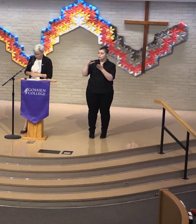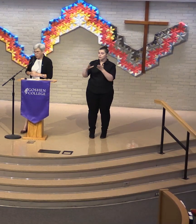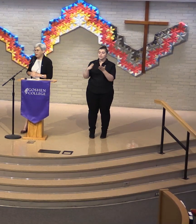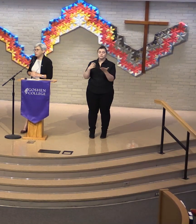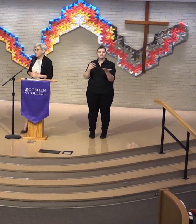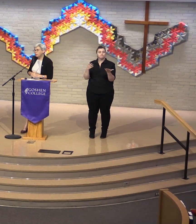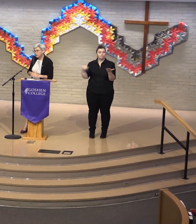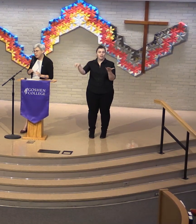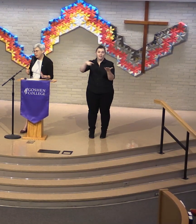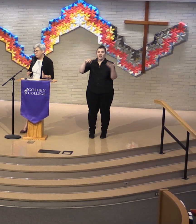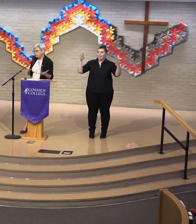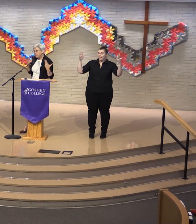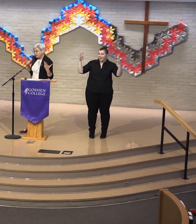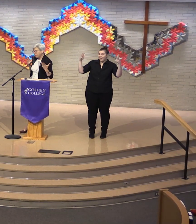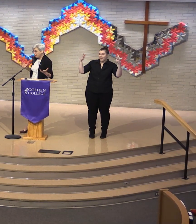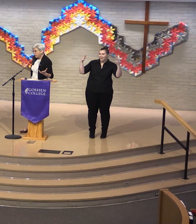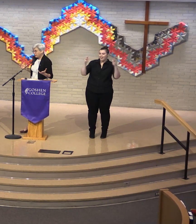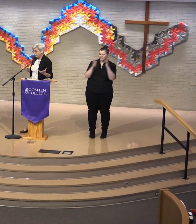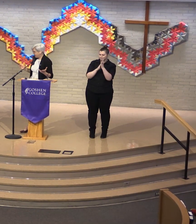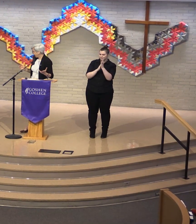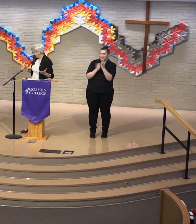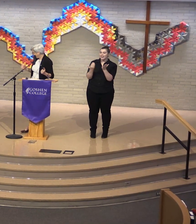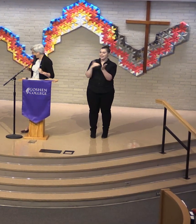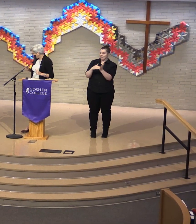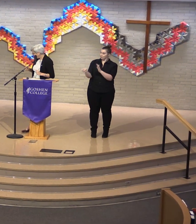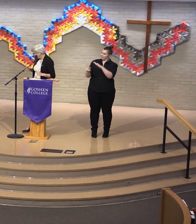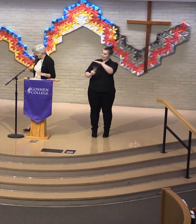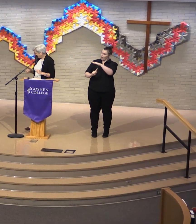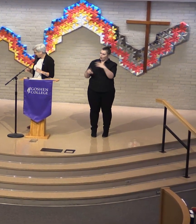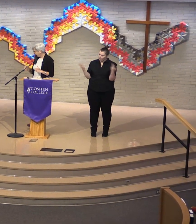you a round of applause. One more time for being kindergartners.